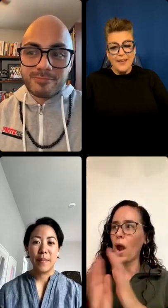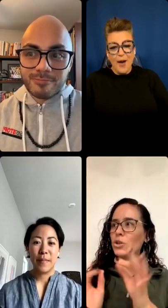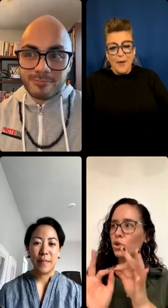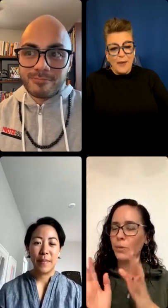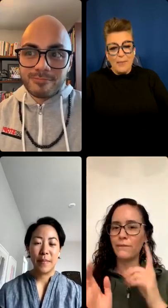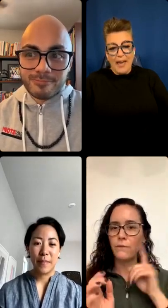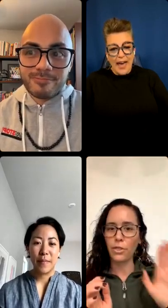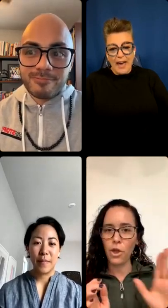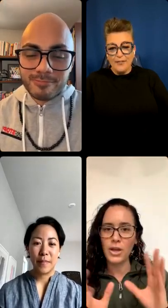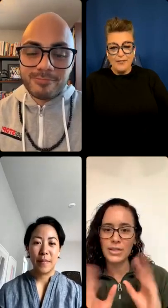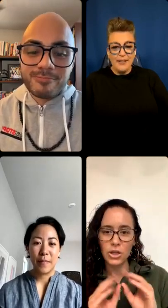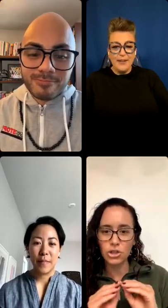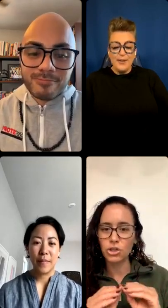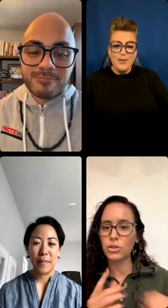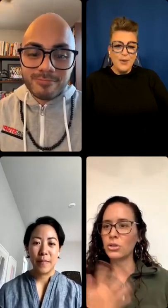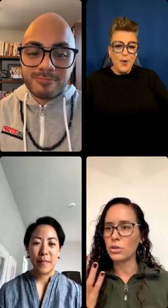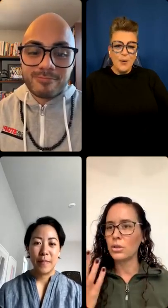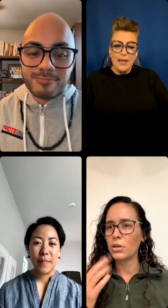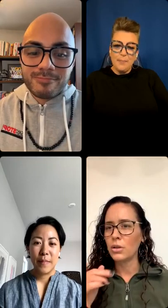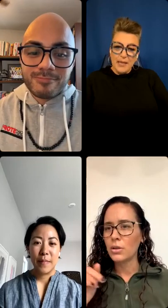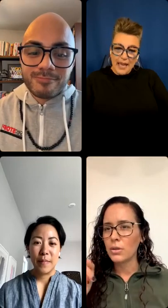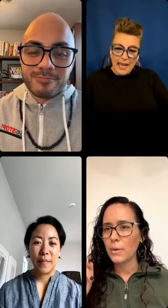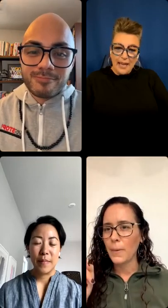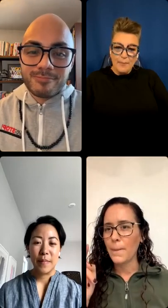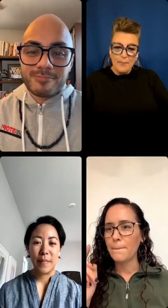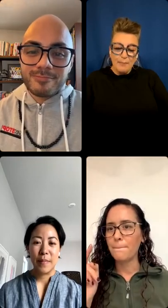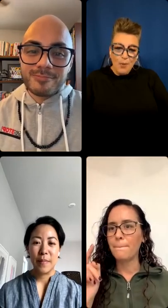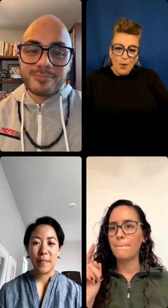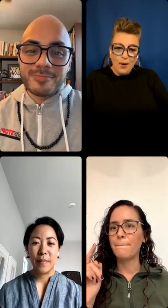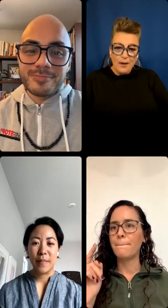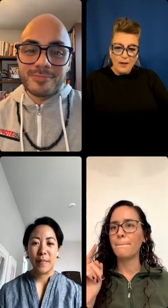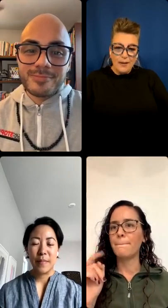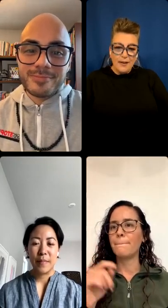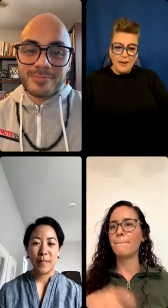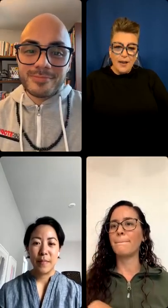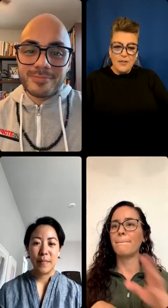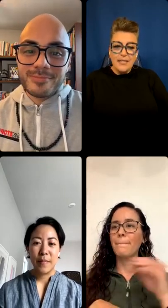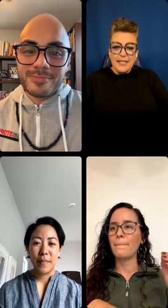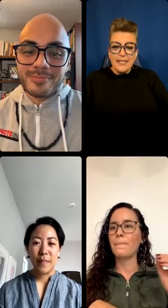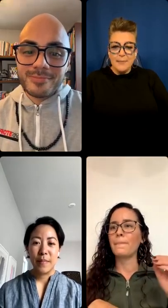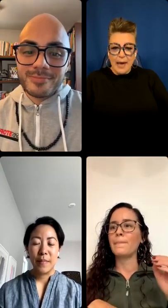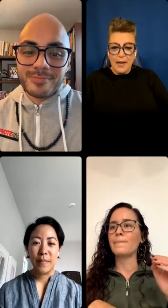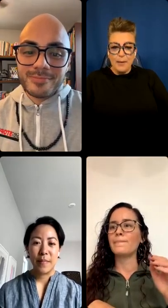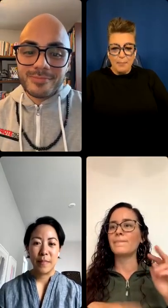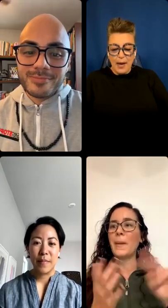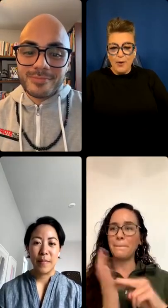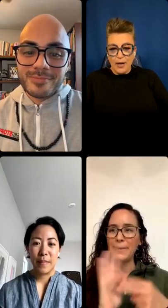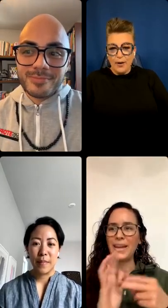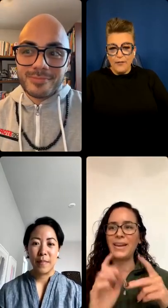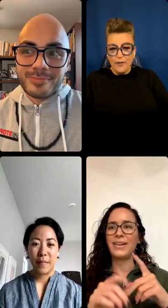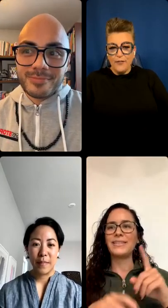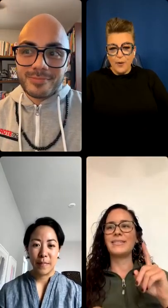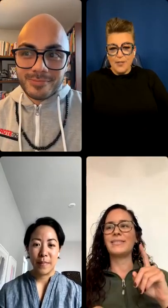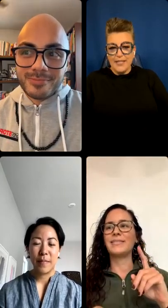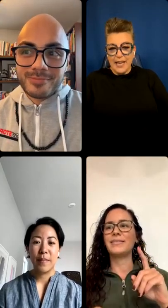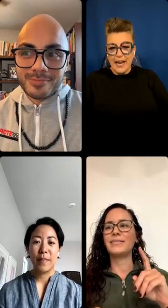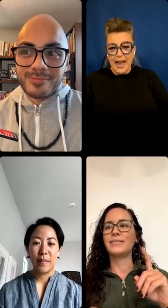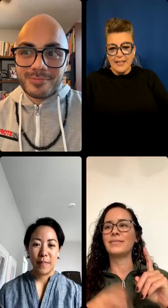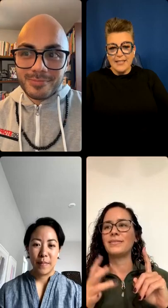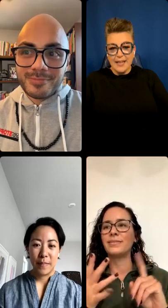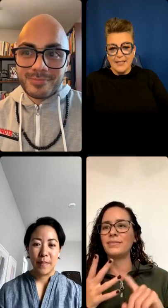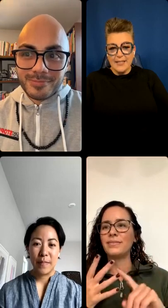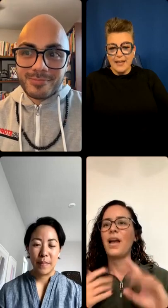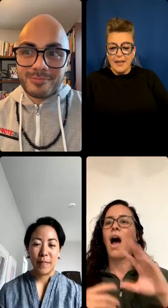folks on their behalf. So it became more of a systematic barrier for folks to